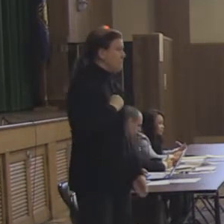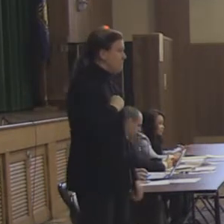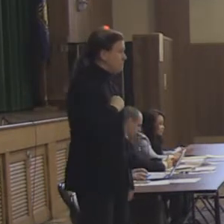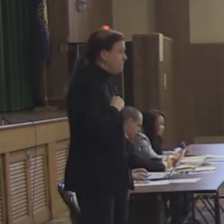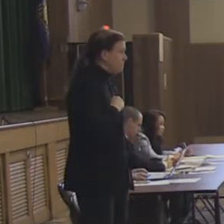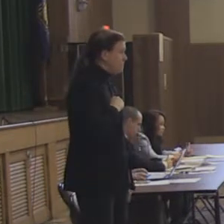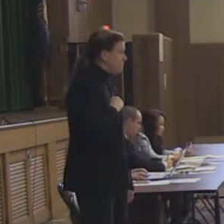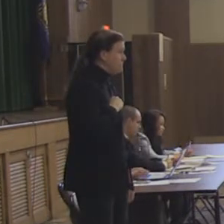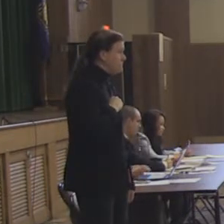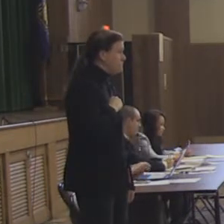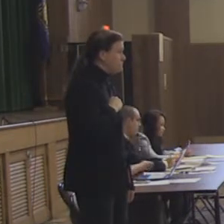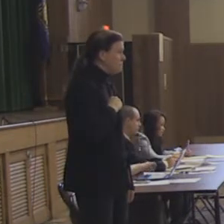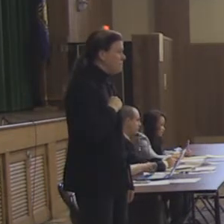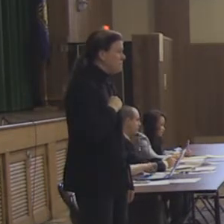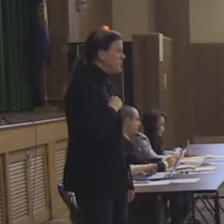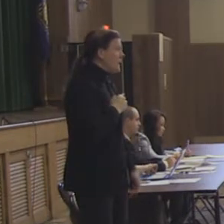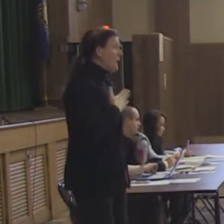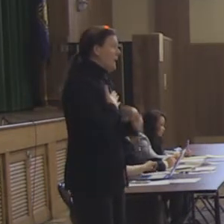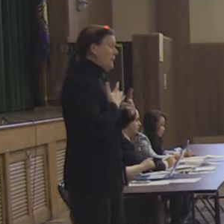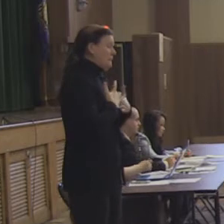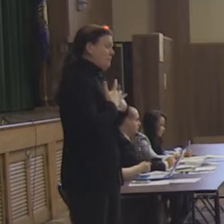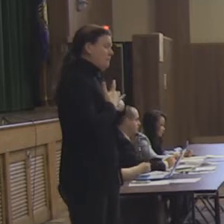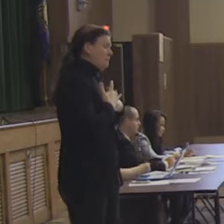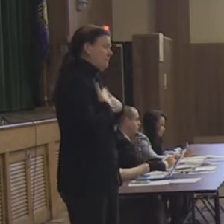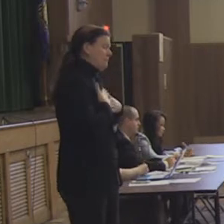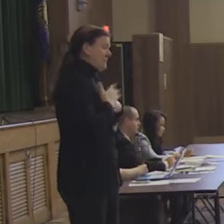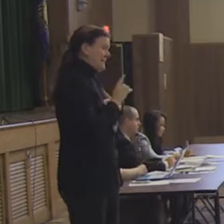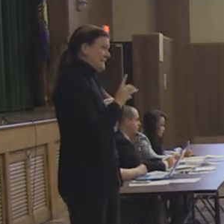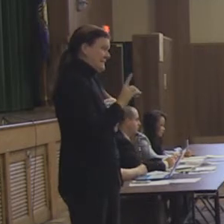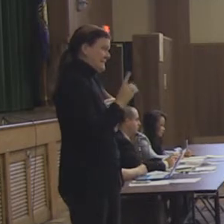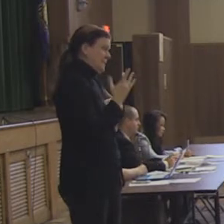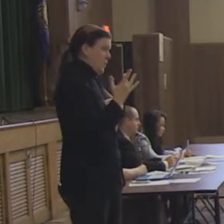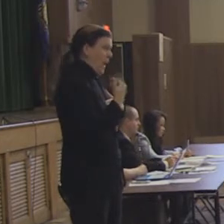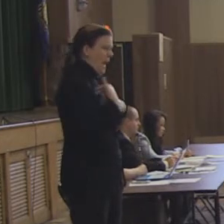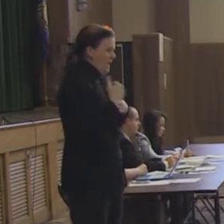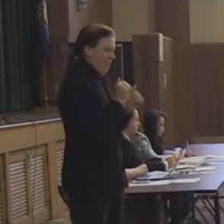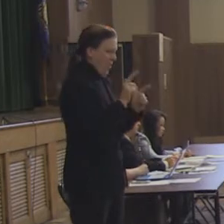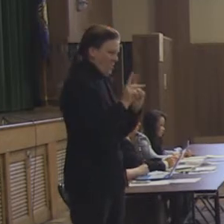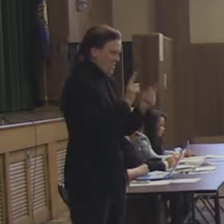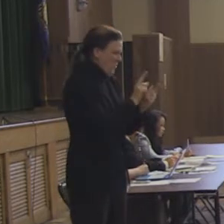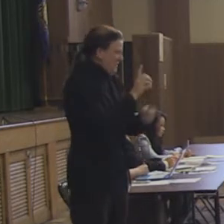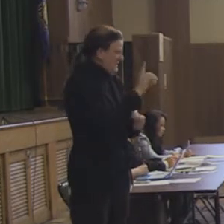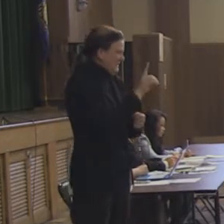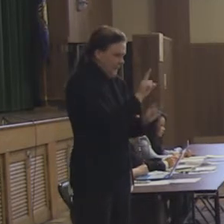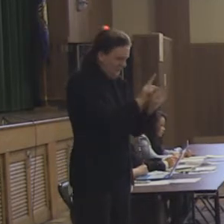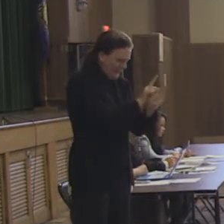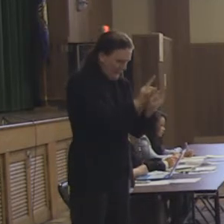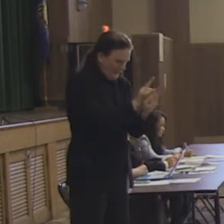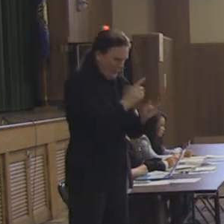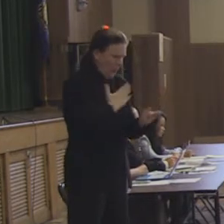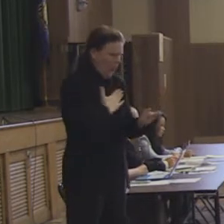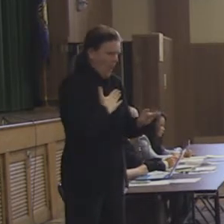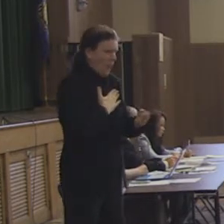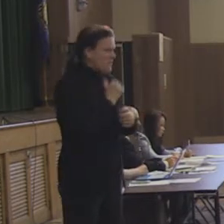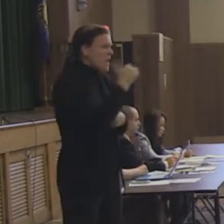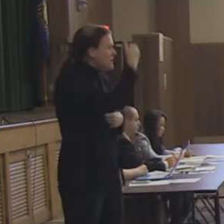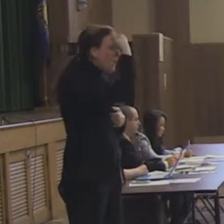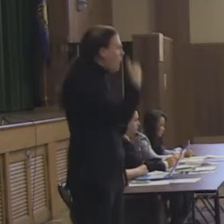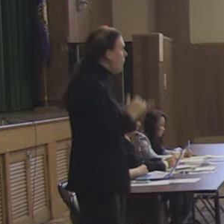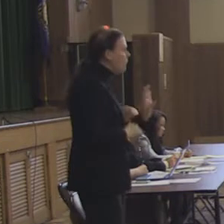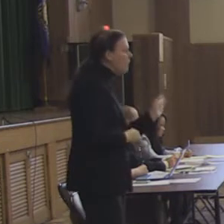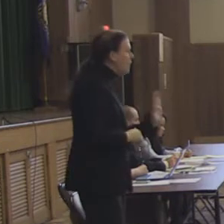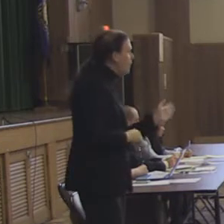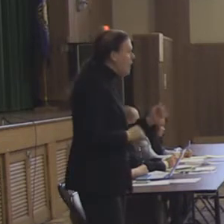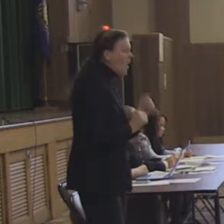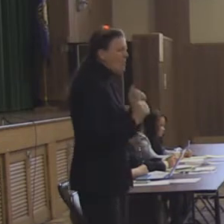They have a very, very soft spot in my heart, because I have not yet met a developmentally disabled person who is dumb. They